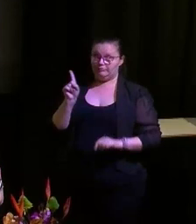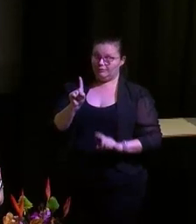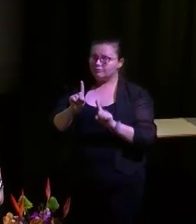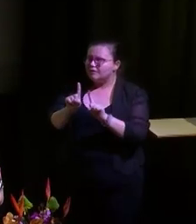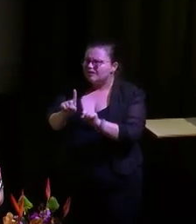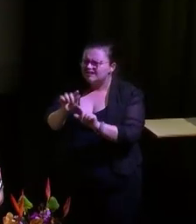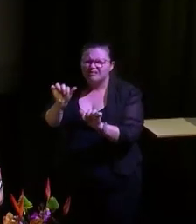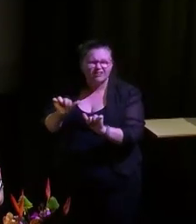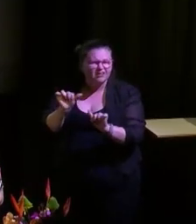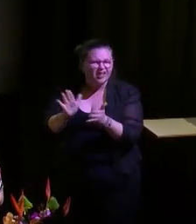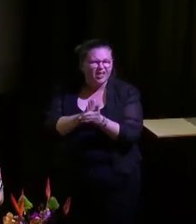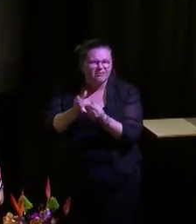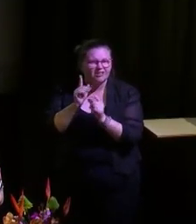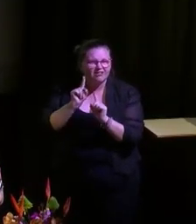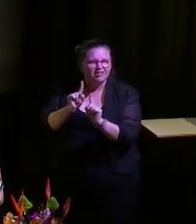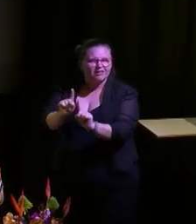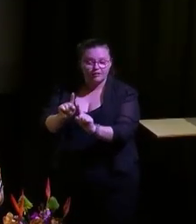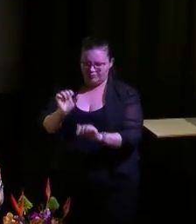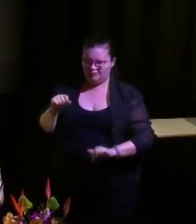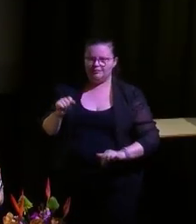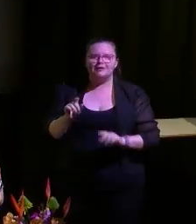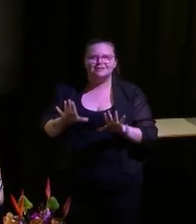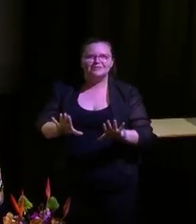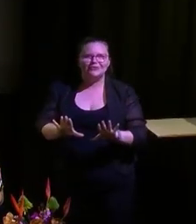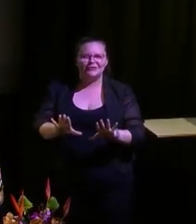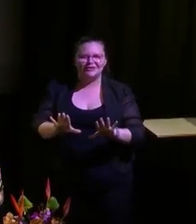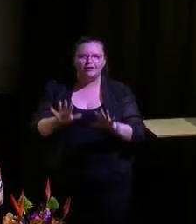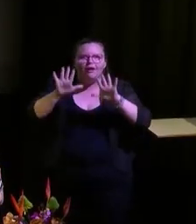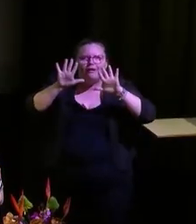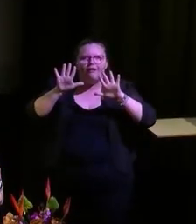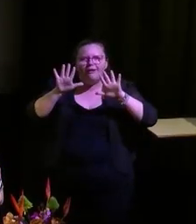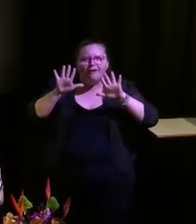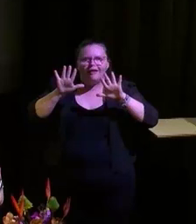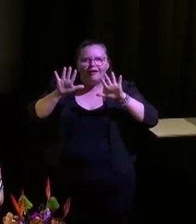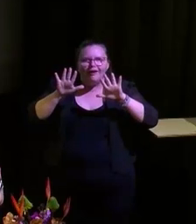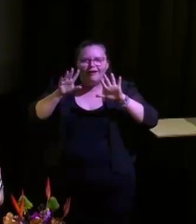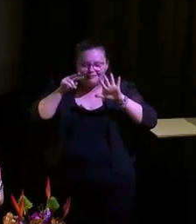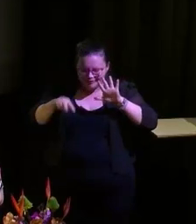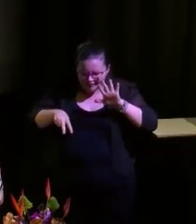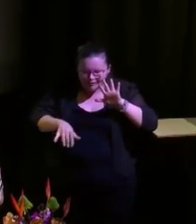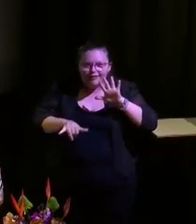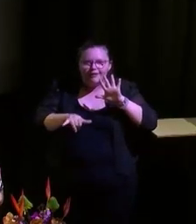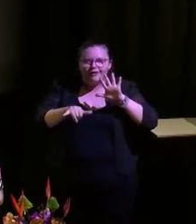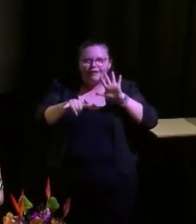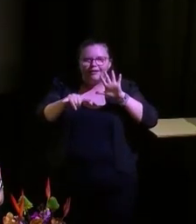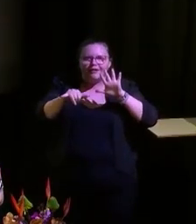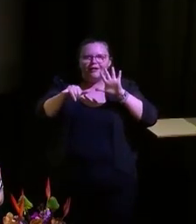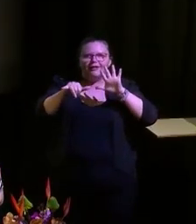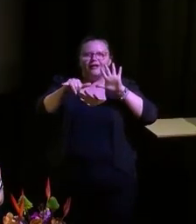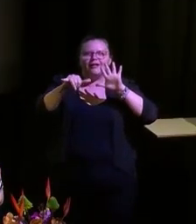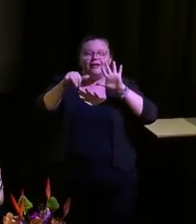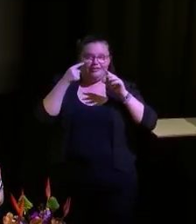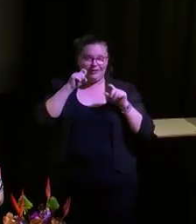said, are you guys right with him? And they said, yep. And he just stood with his hand on the glass and watched the ground go away. And it was just, you think he would